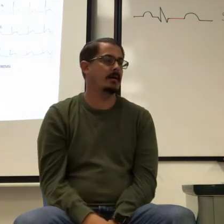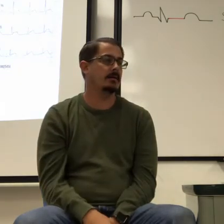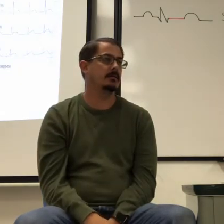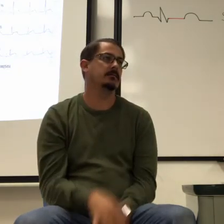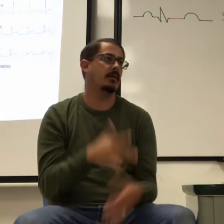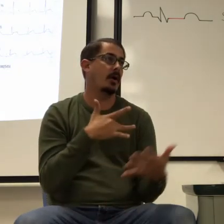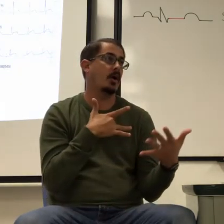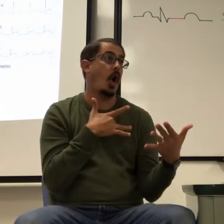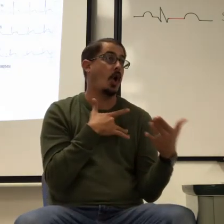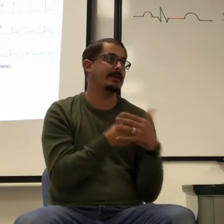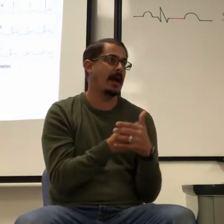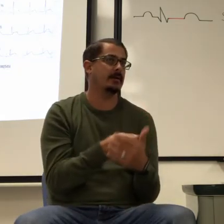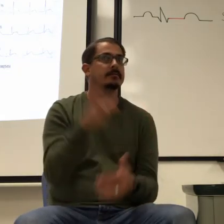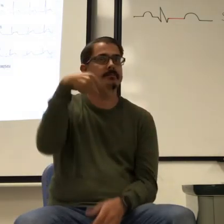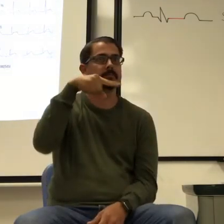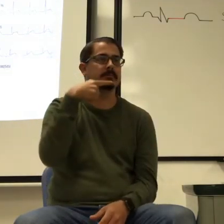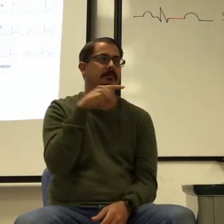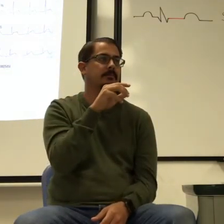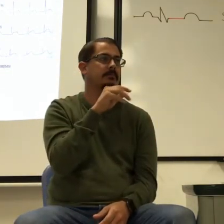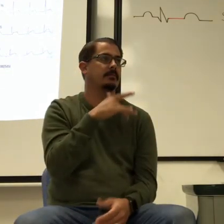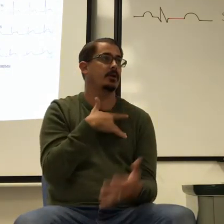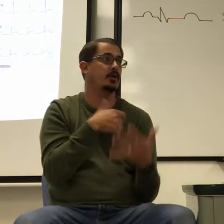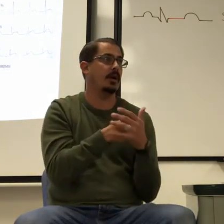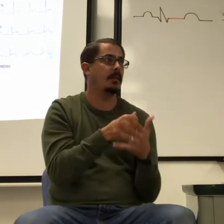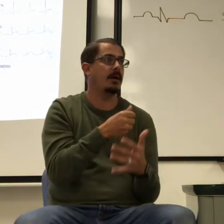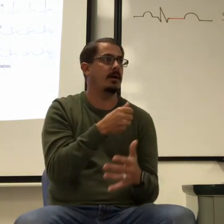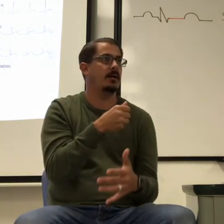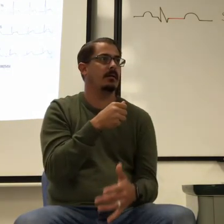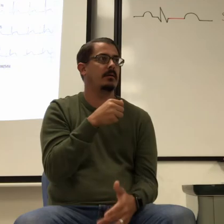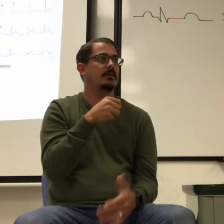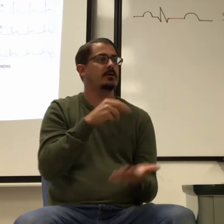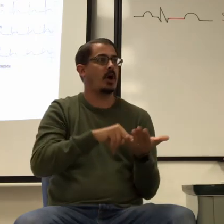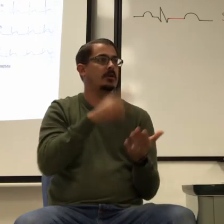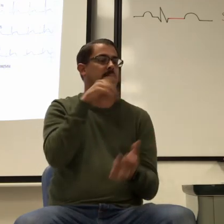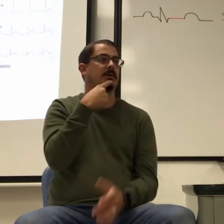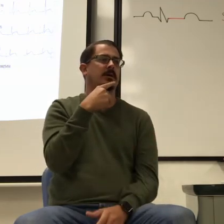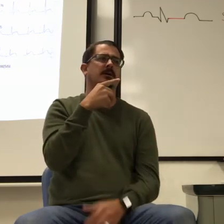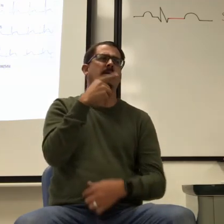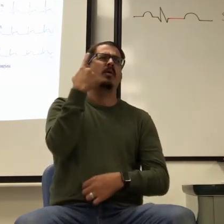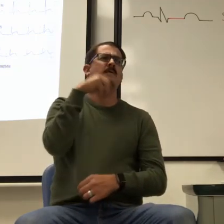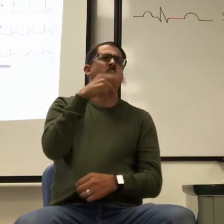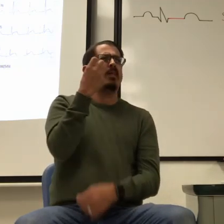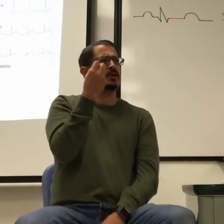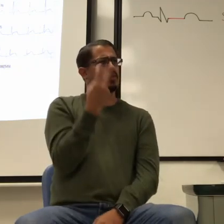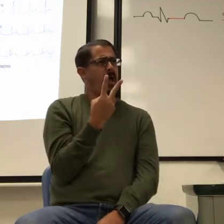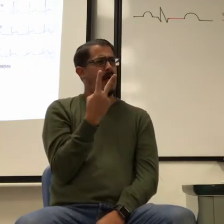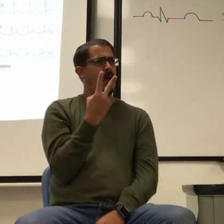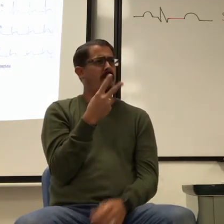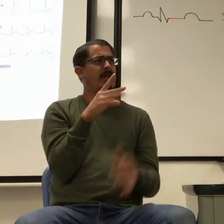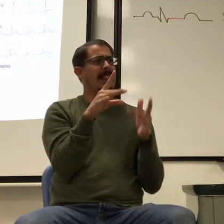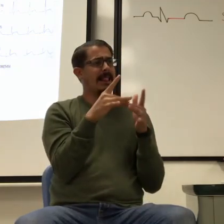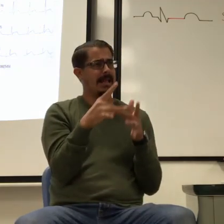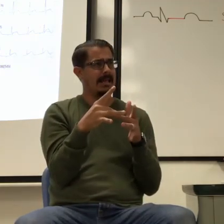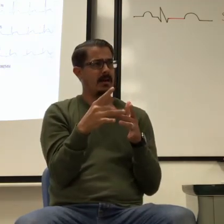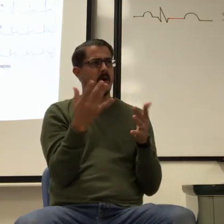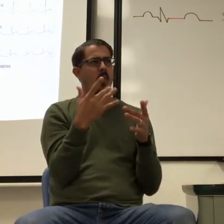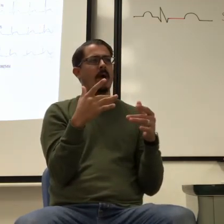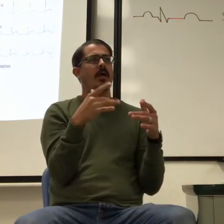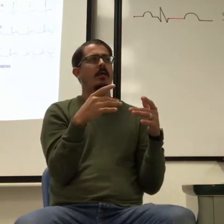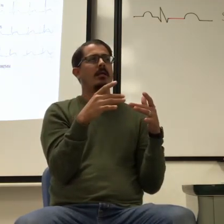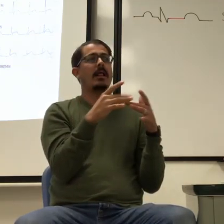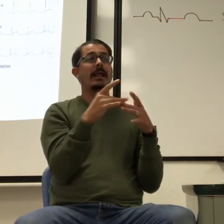Heart attack. When you say acute MI in clinical circles. And well, for the 12 lead, what lead